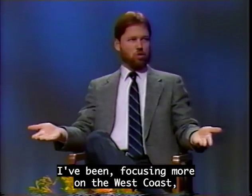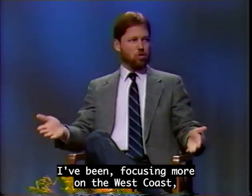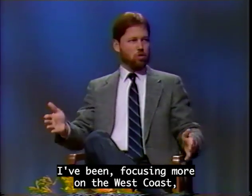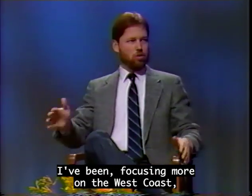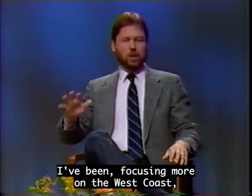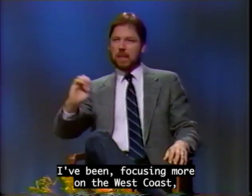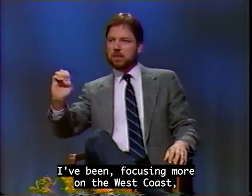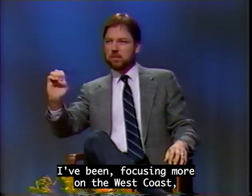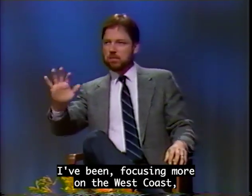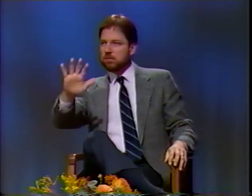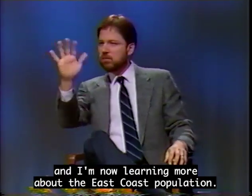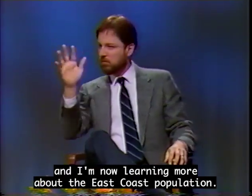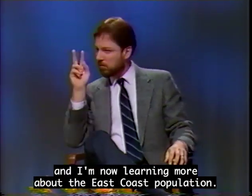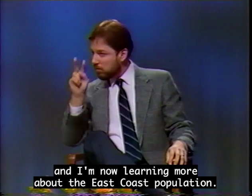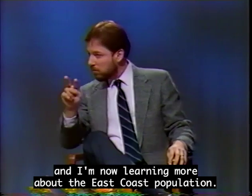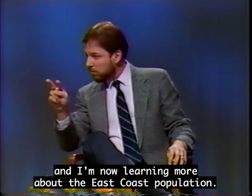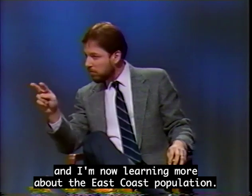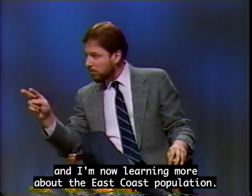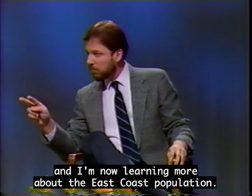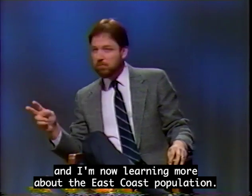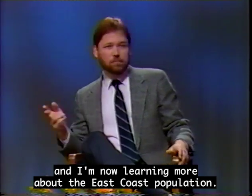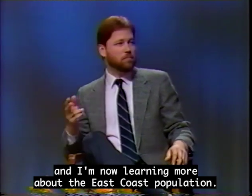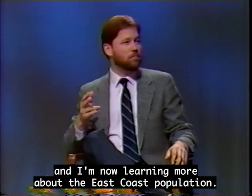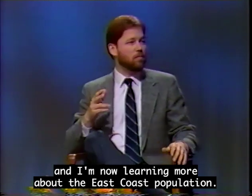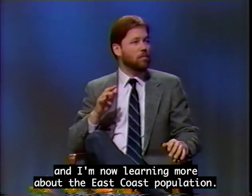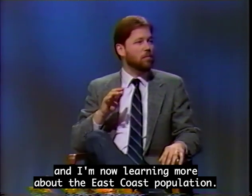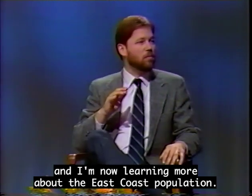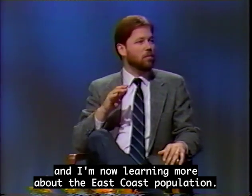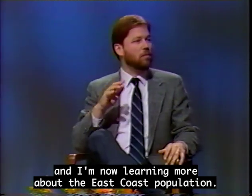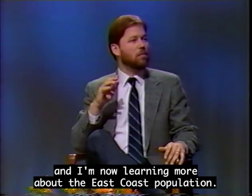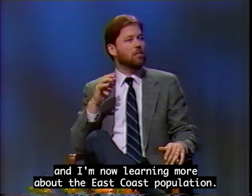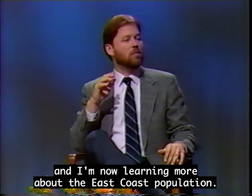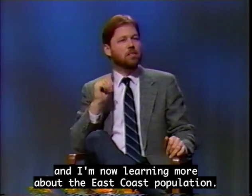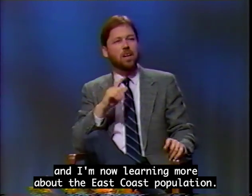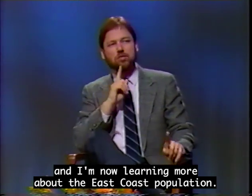focusing more on the West Coast, and I'm now learning more about the East Coast